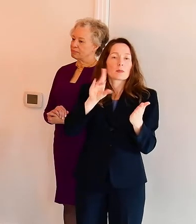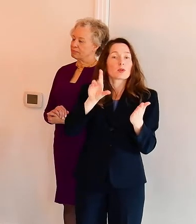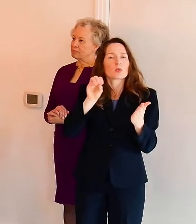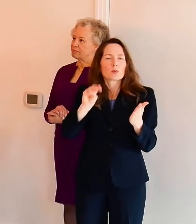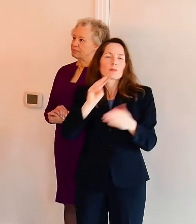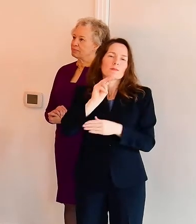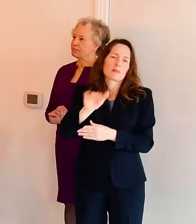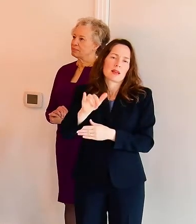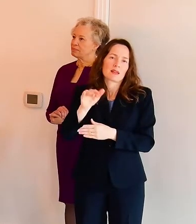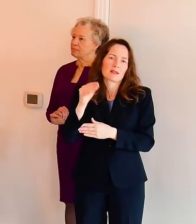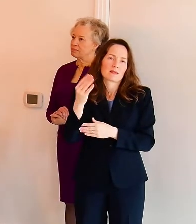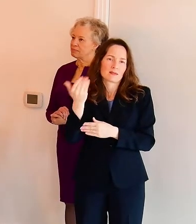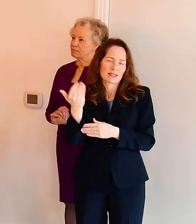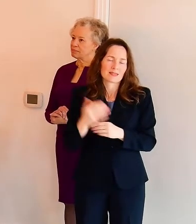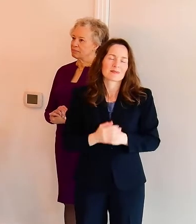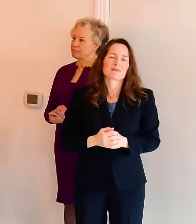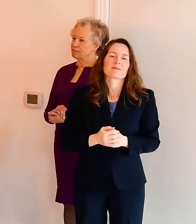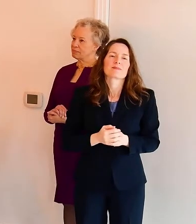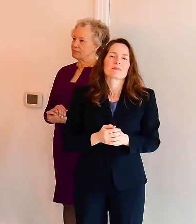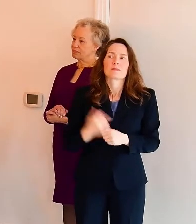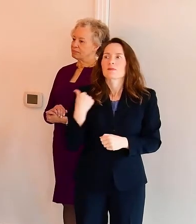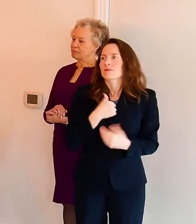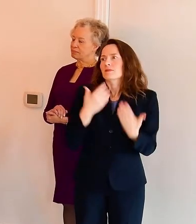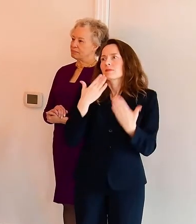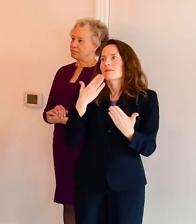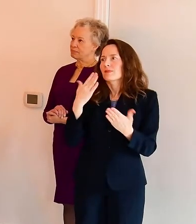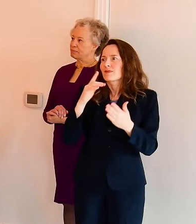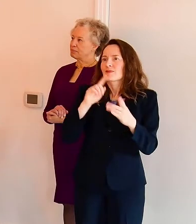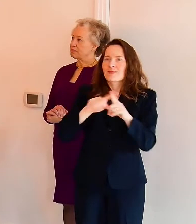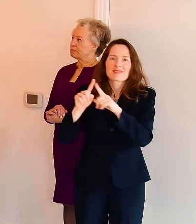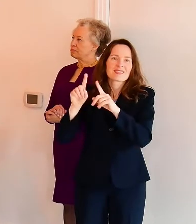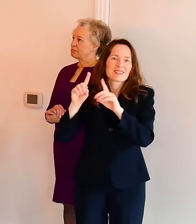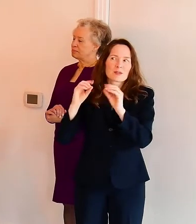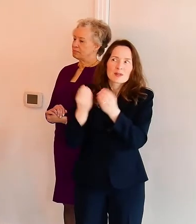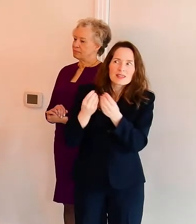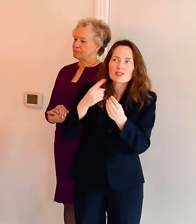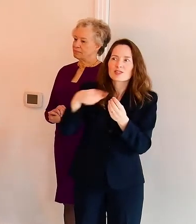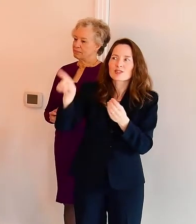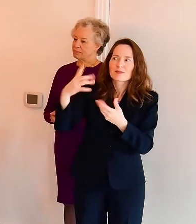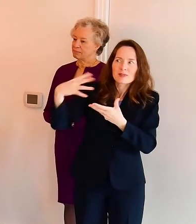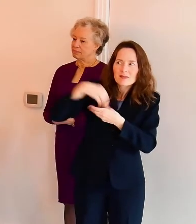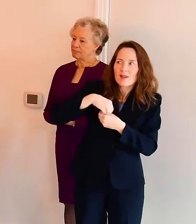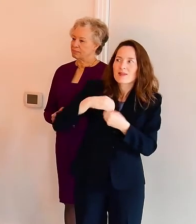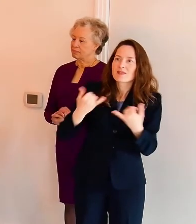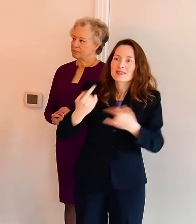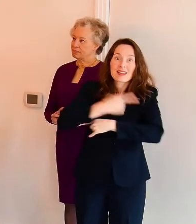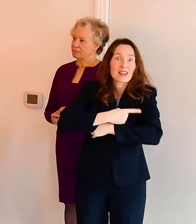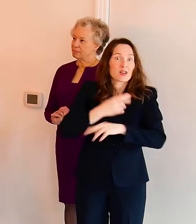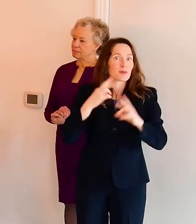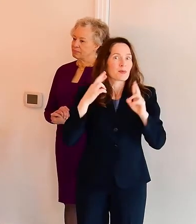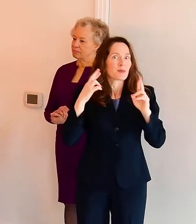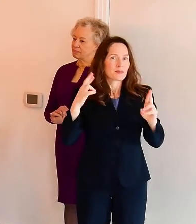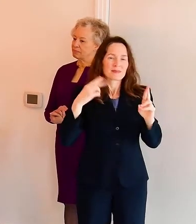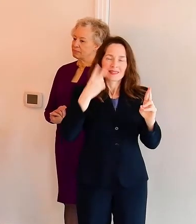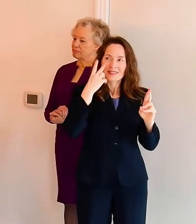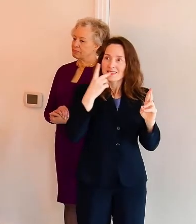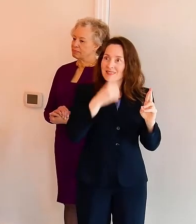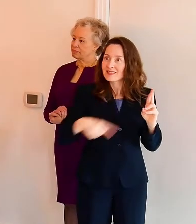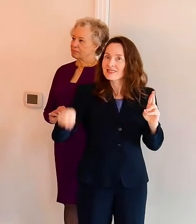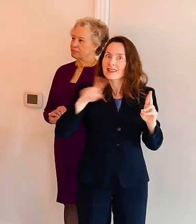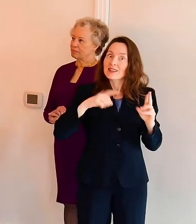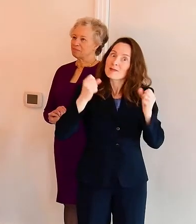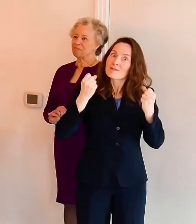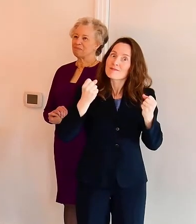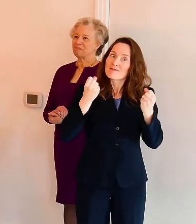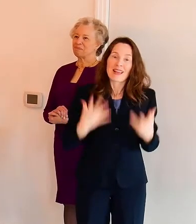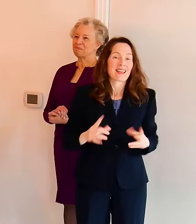grateful for our relationship with all of the organizations here today and look forward to collaborating further, and hope to see you all at many events